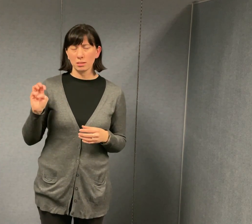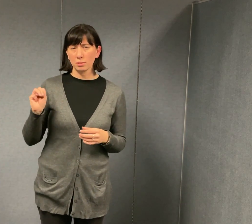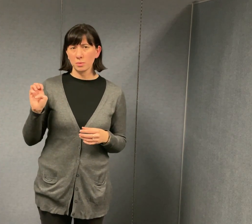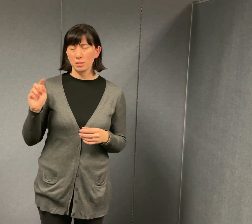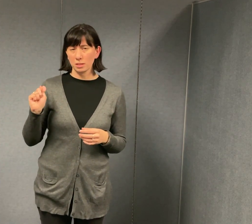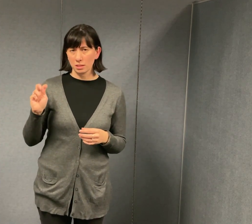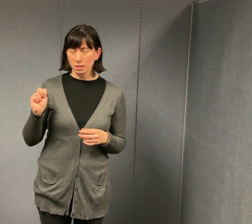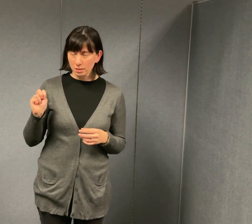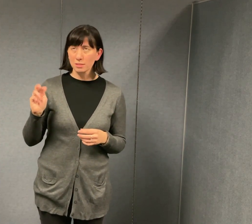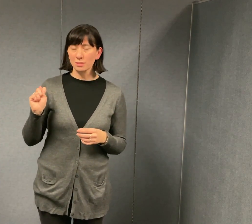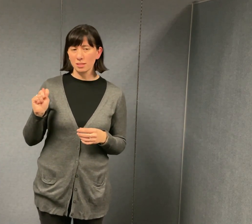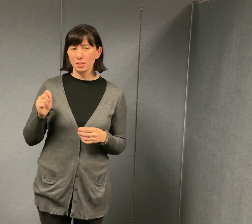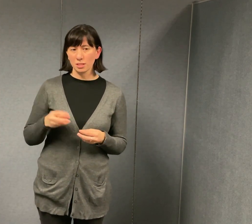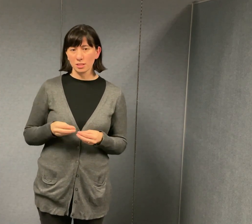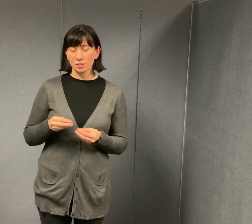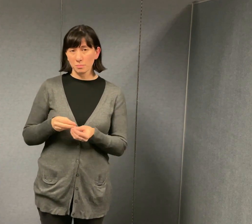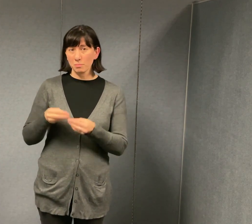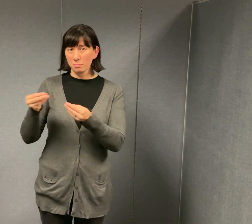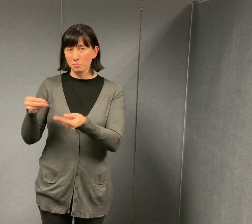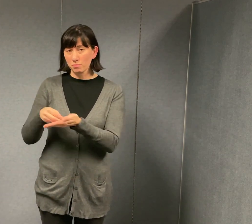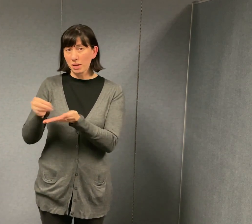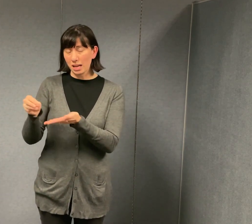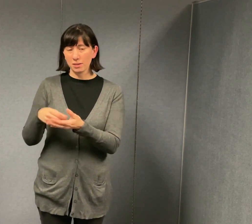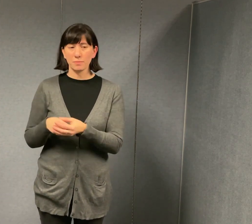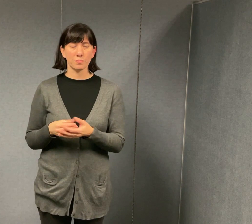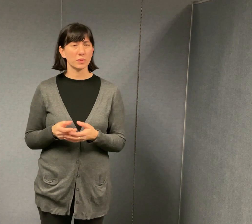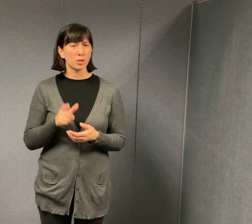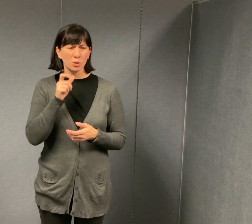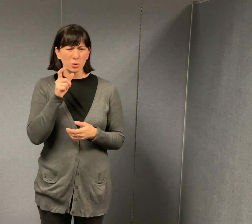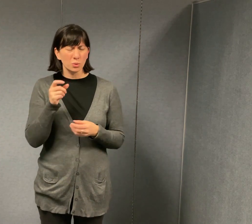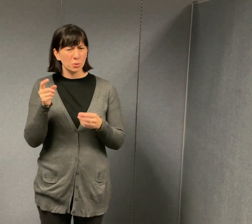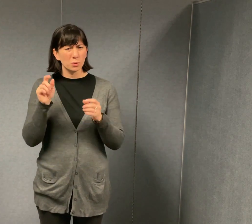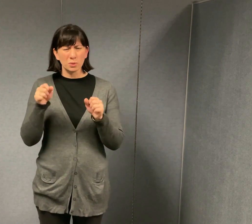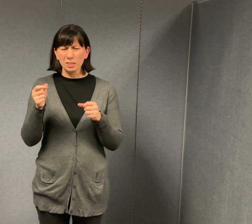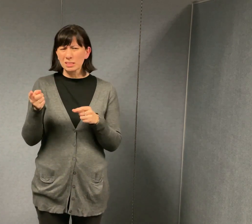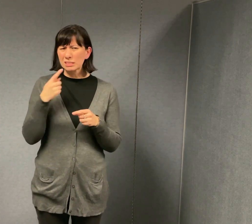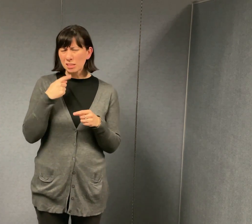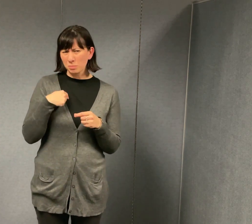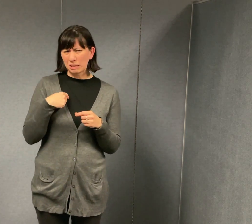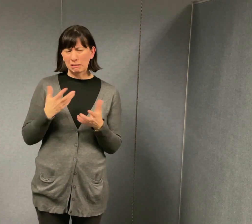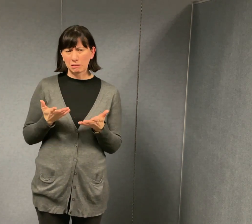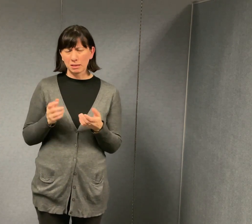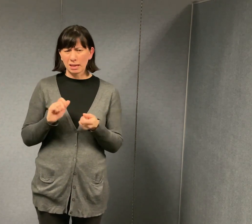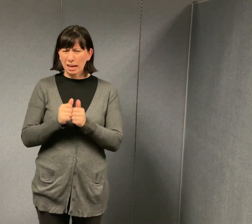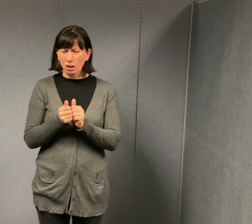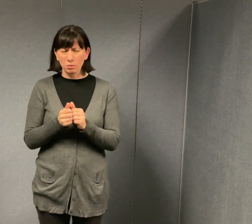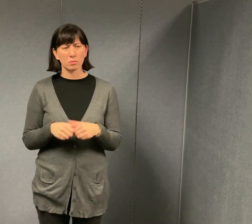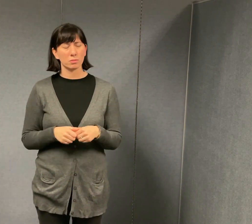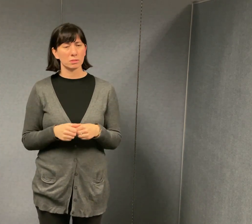me how to do this one? This one's super easy, isn't it? We know each